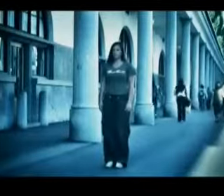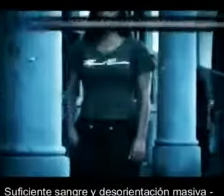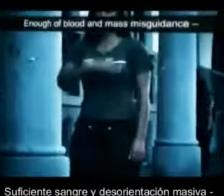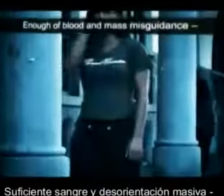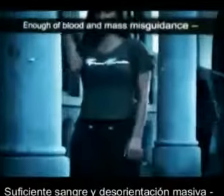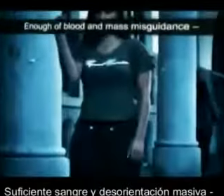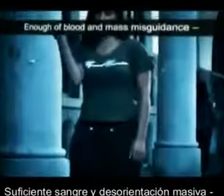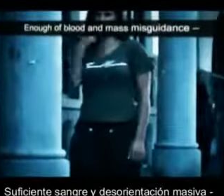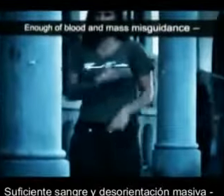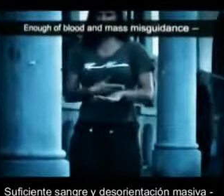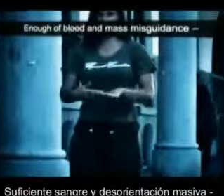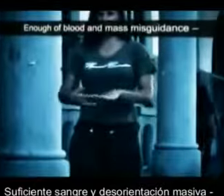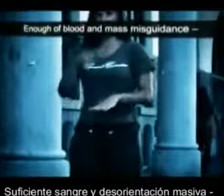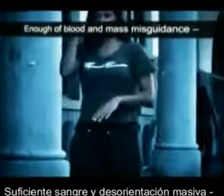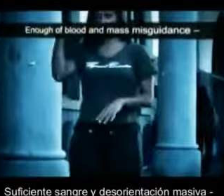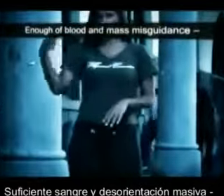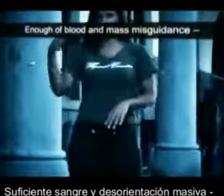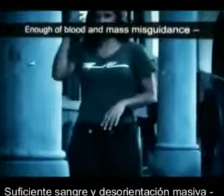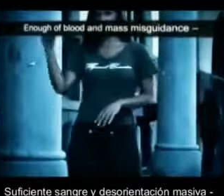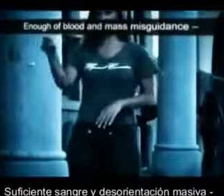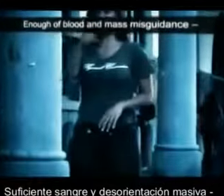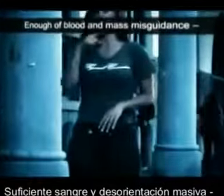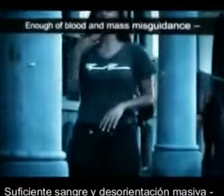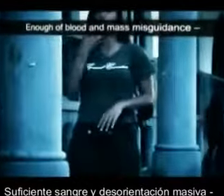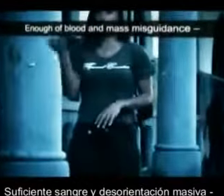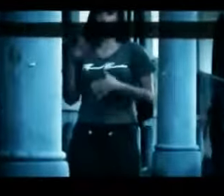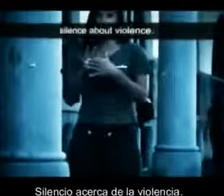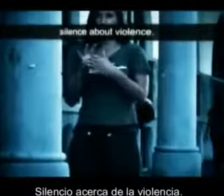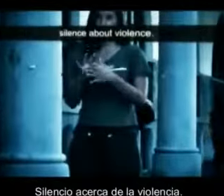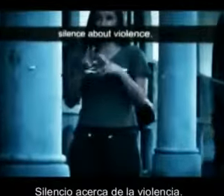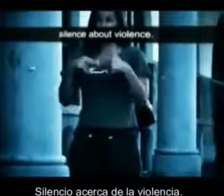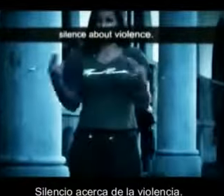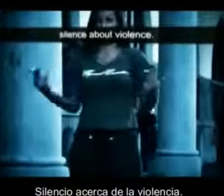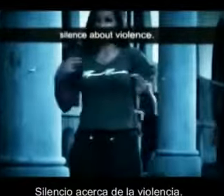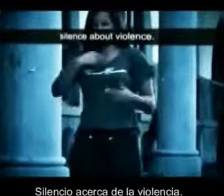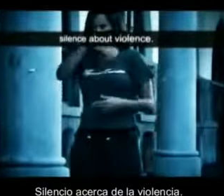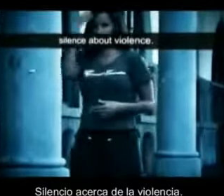Enough of blood and mass misguidance. Silence about violence.